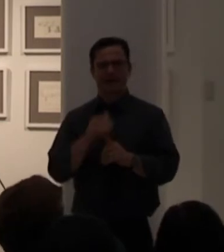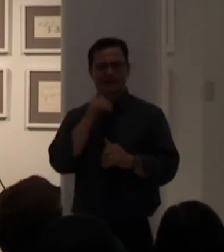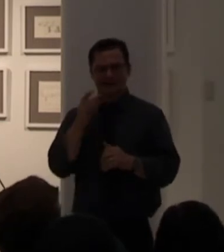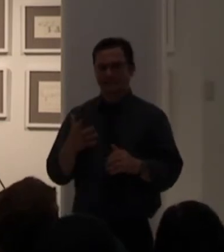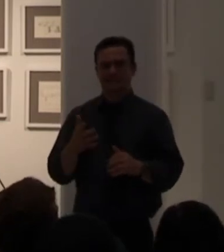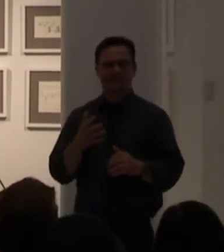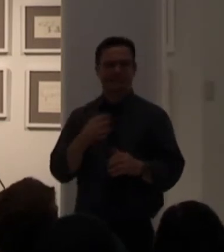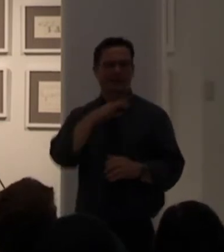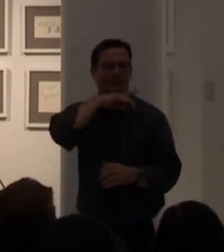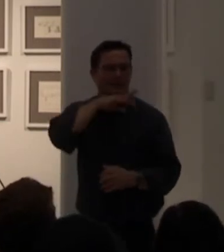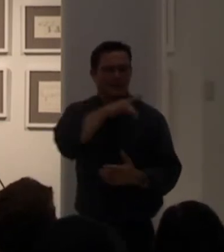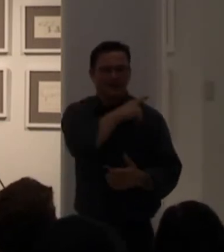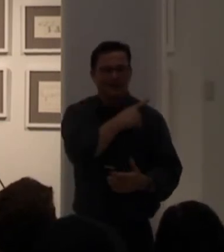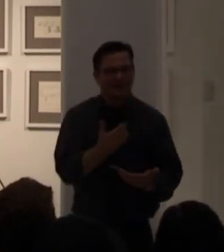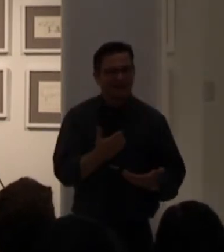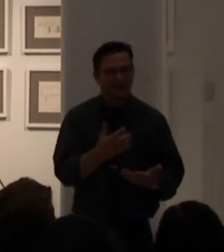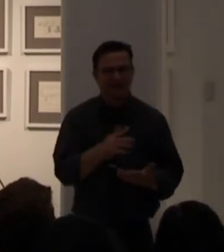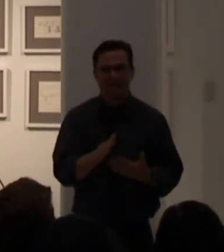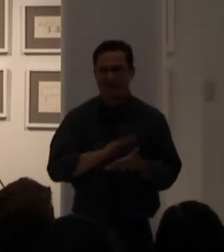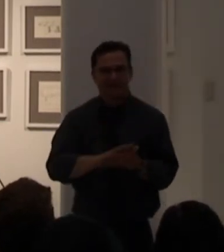dirt.